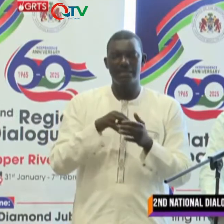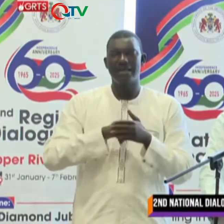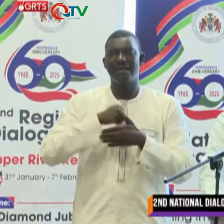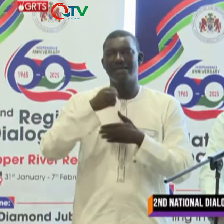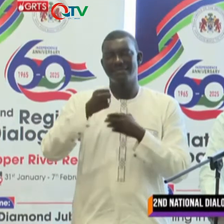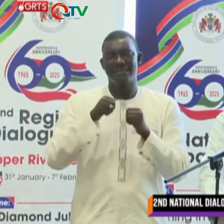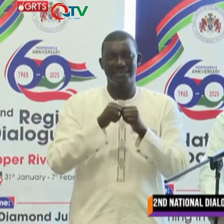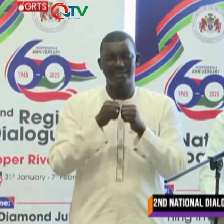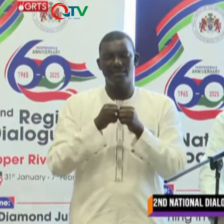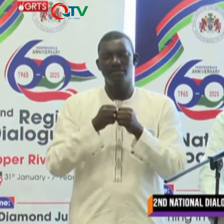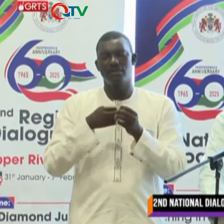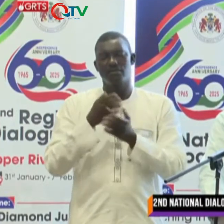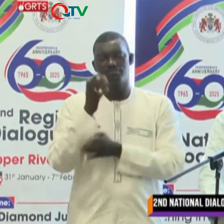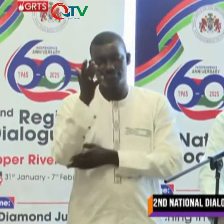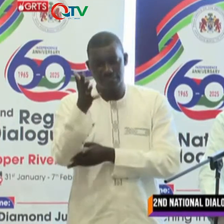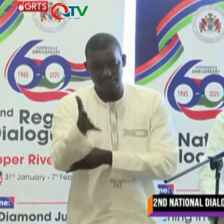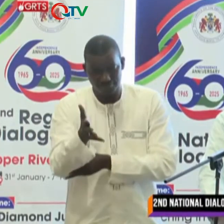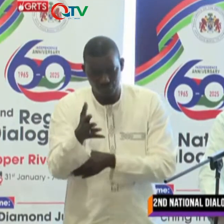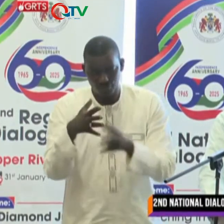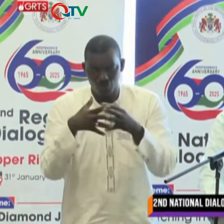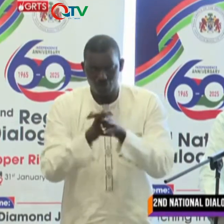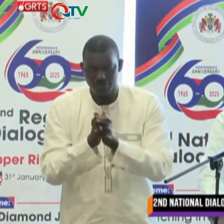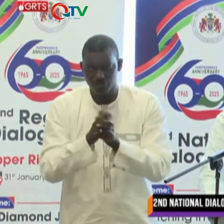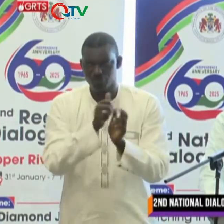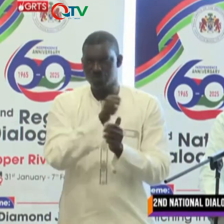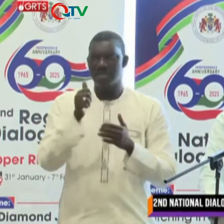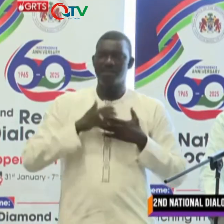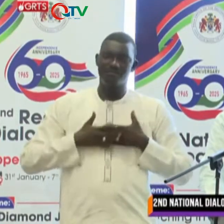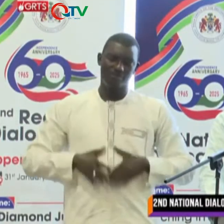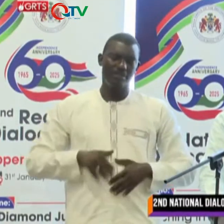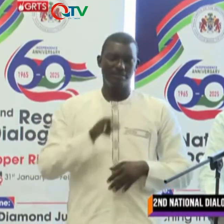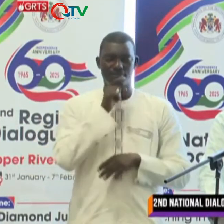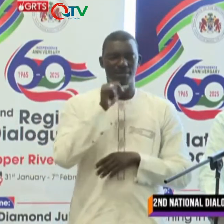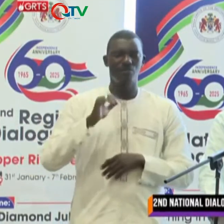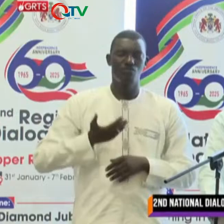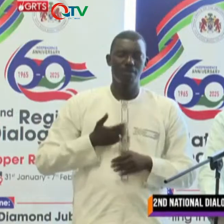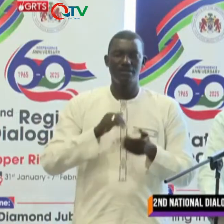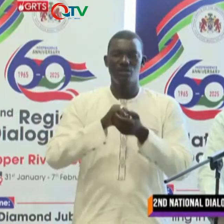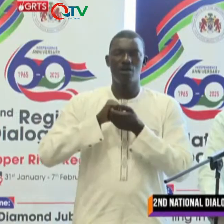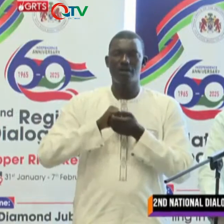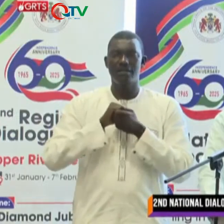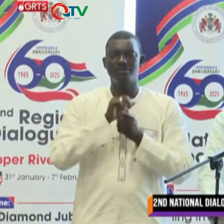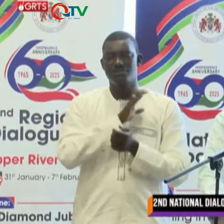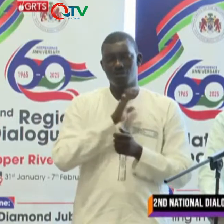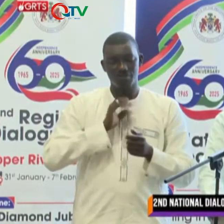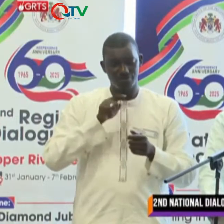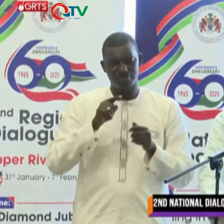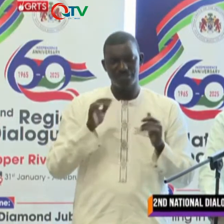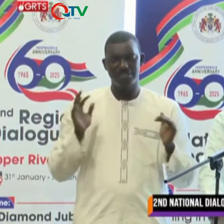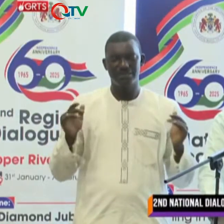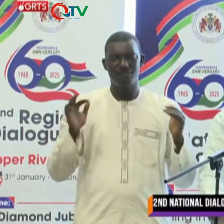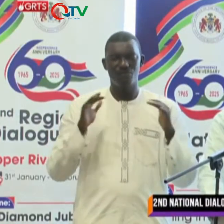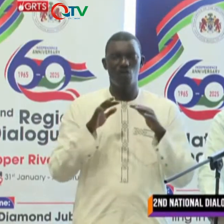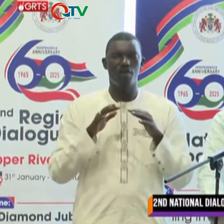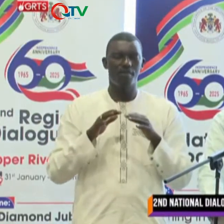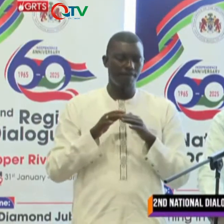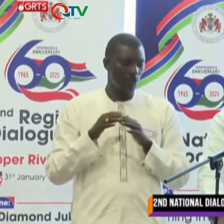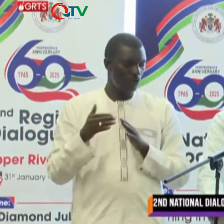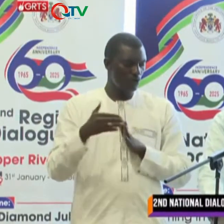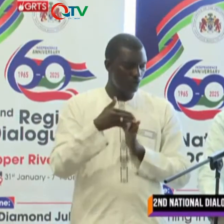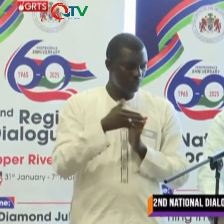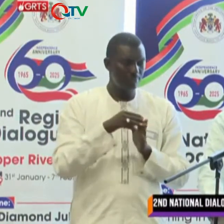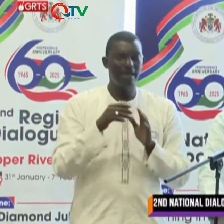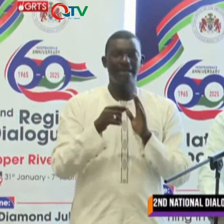everyone. Distinguished ladies and gentlemen, the organizing committee of this forum, coordinated